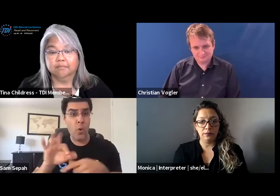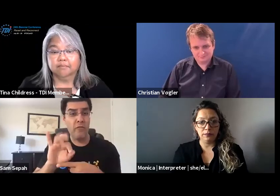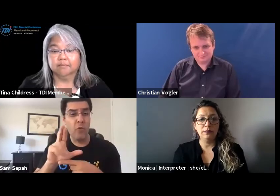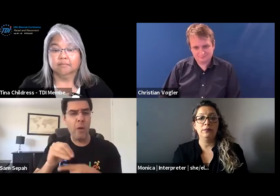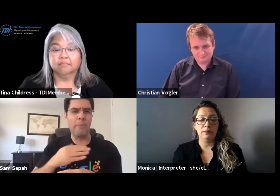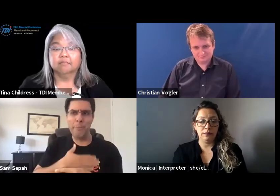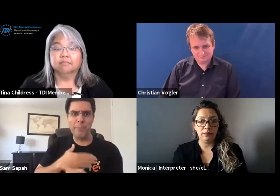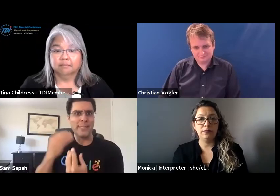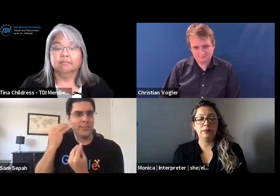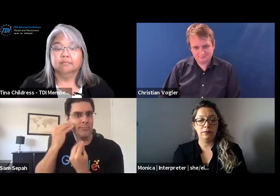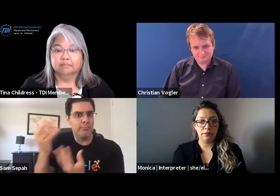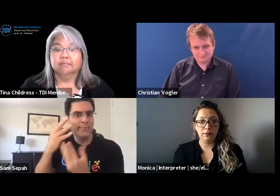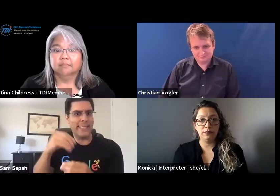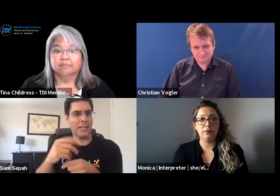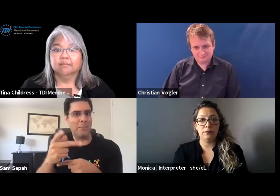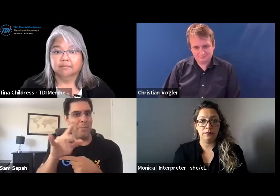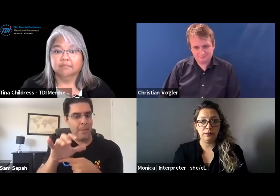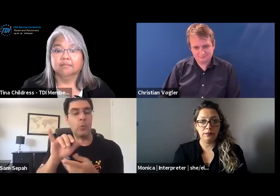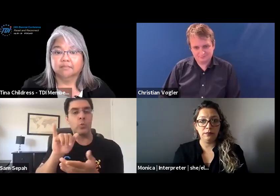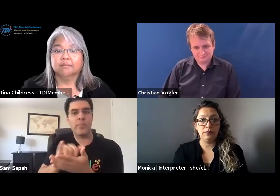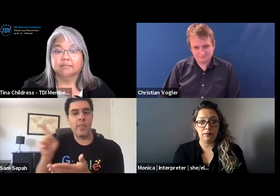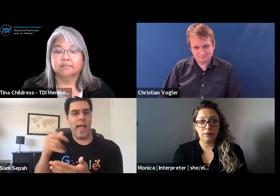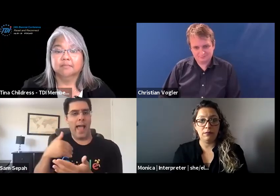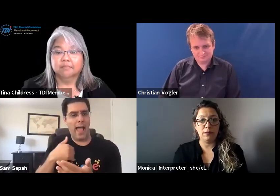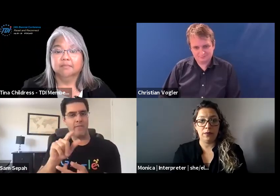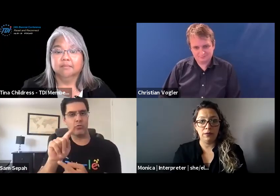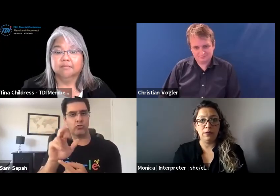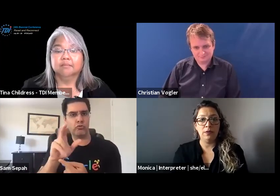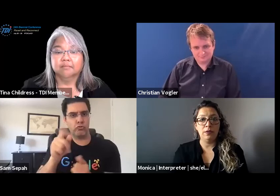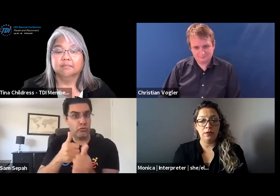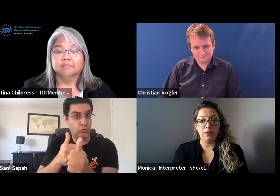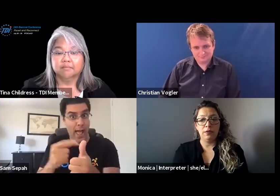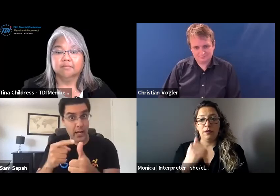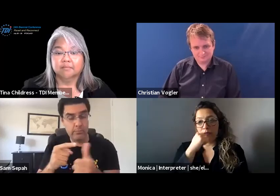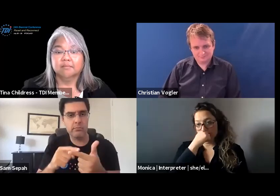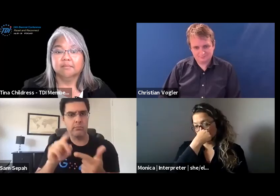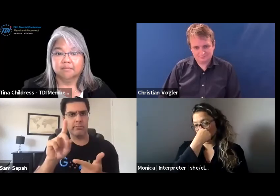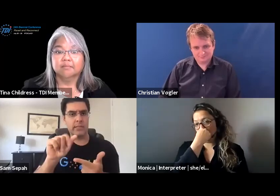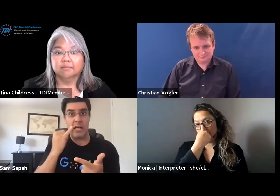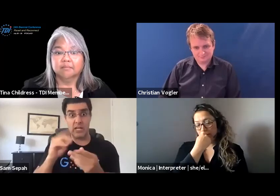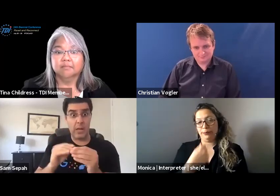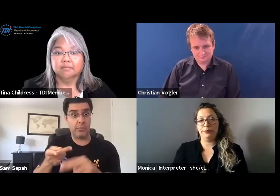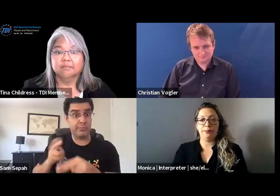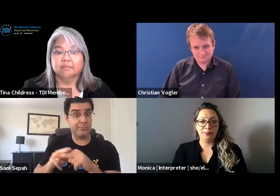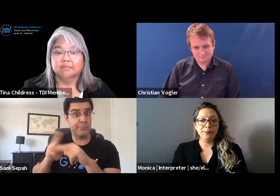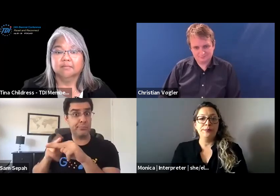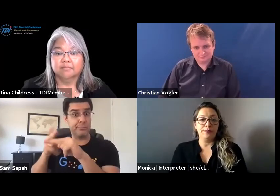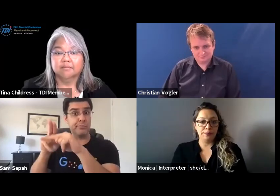to customer support, or post on a forum. Please do let them know that the public is tracking this, and that